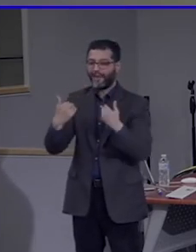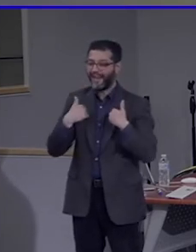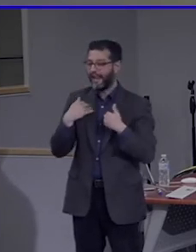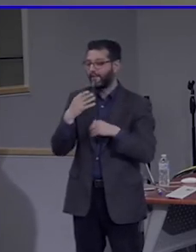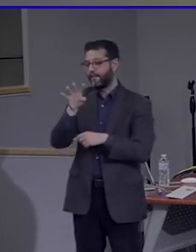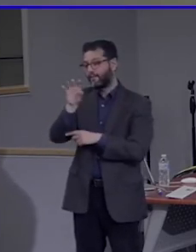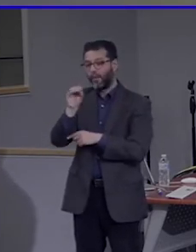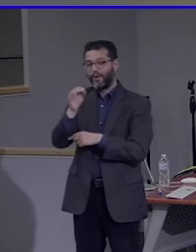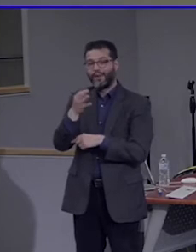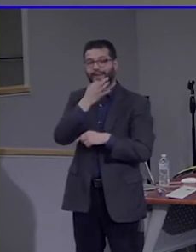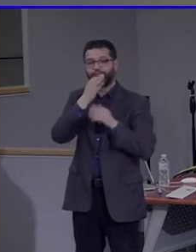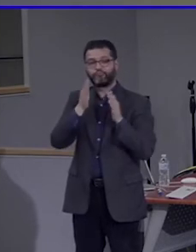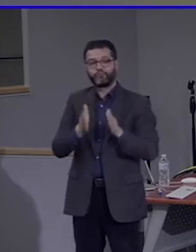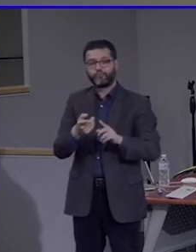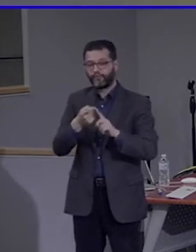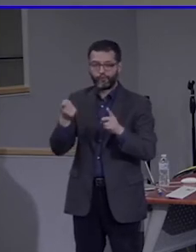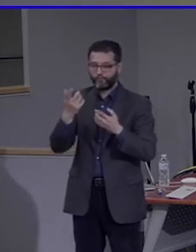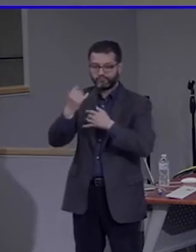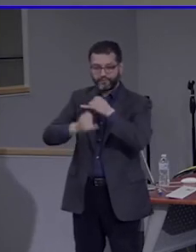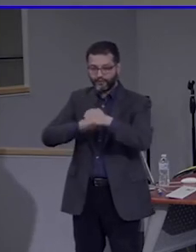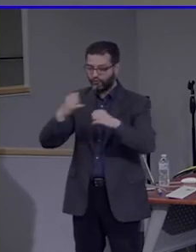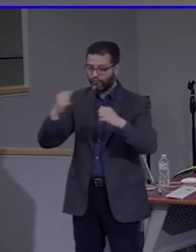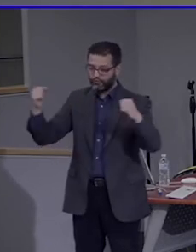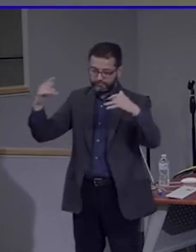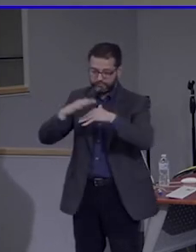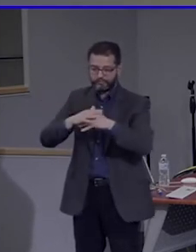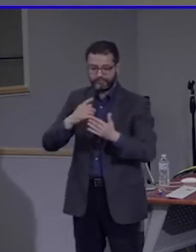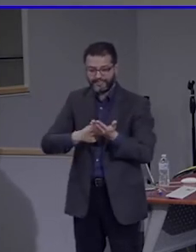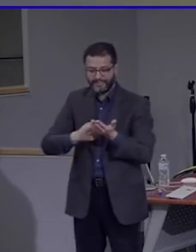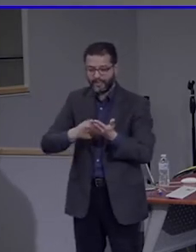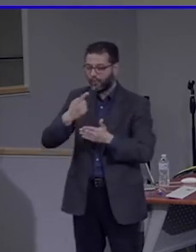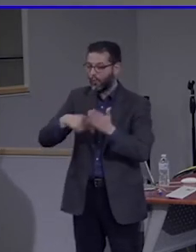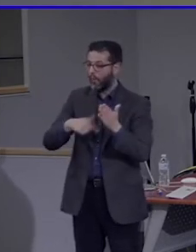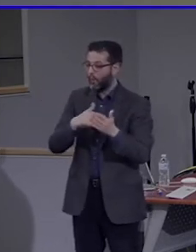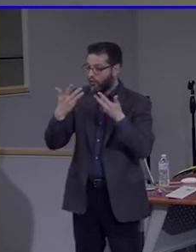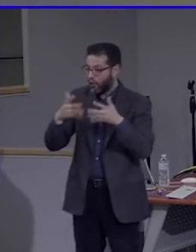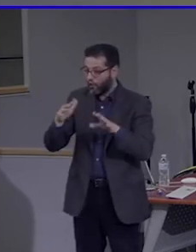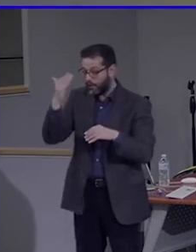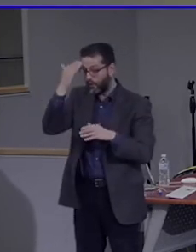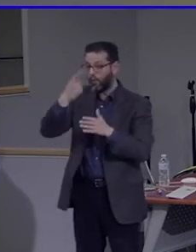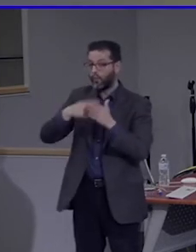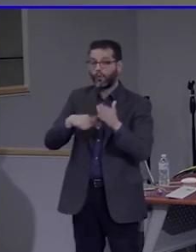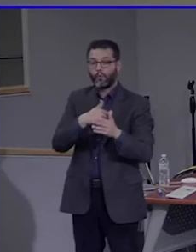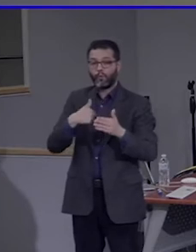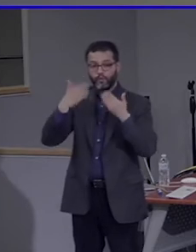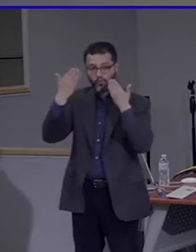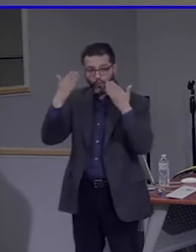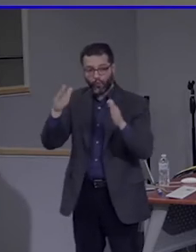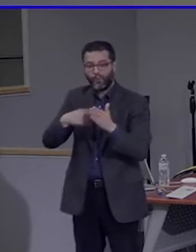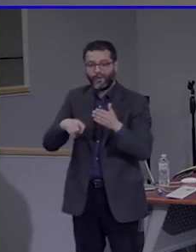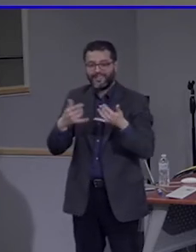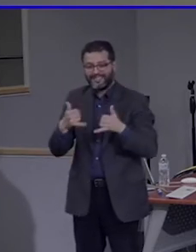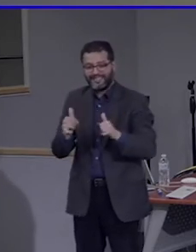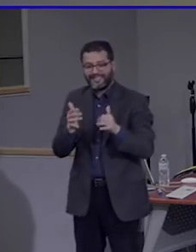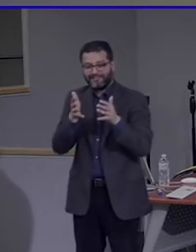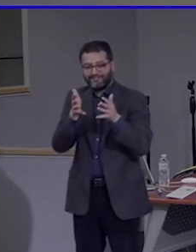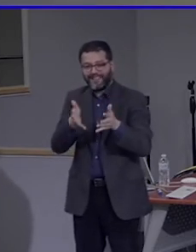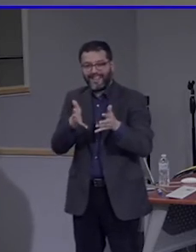how do we know it what don't we know and what do we still need to find out So this is still a very new area